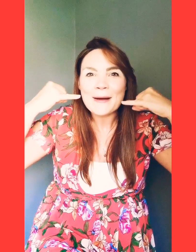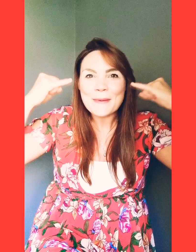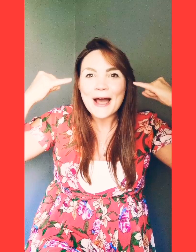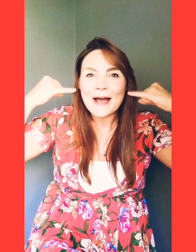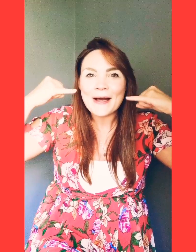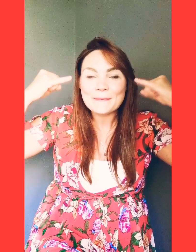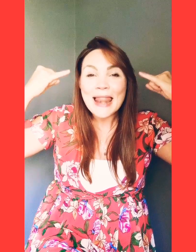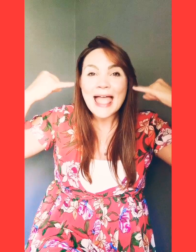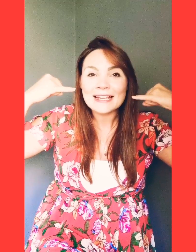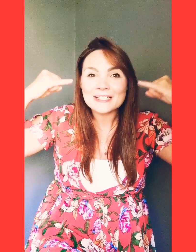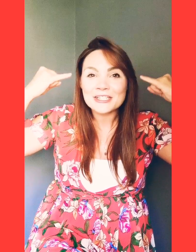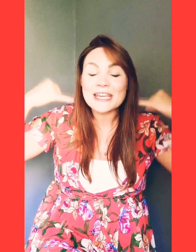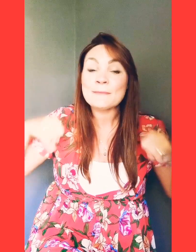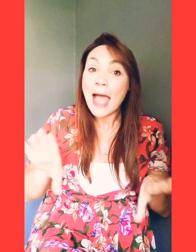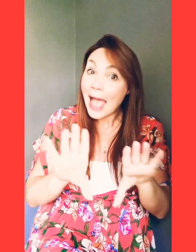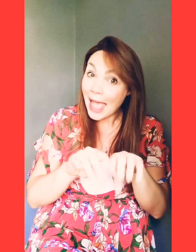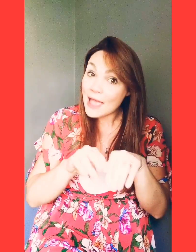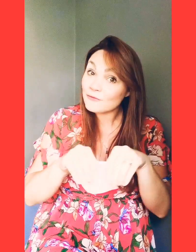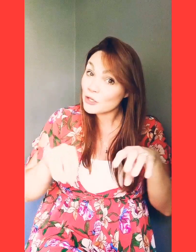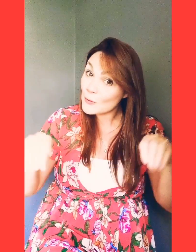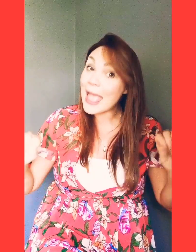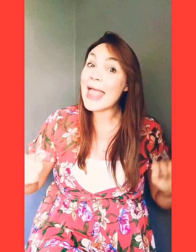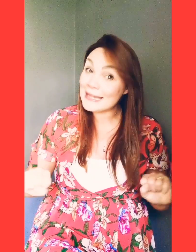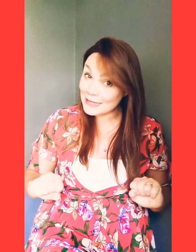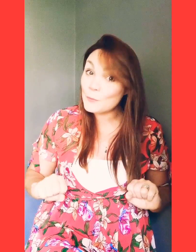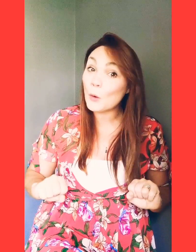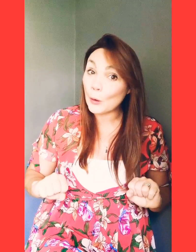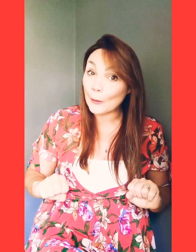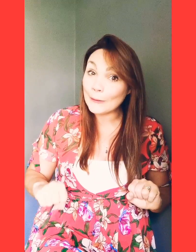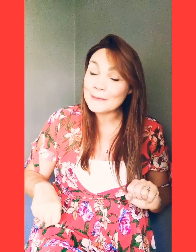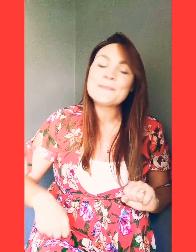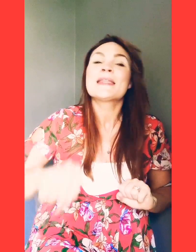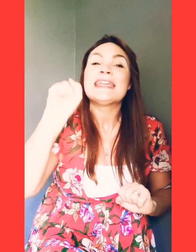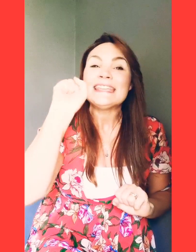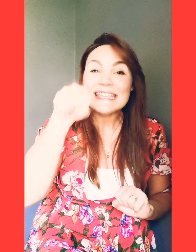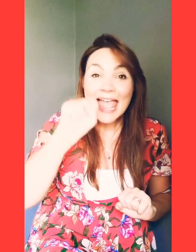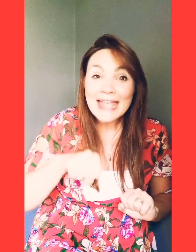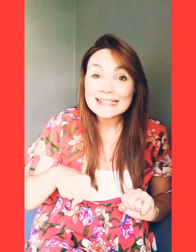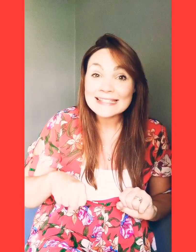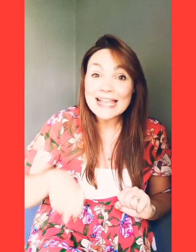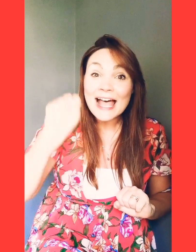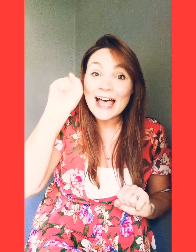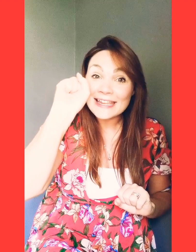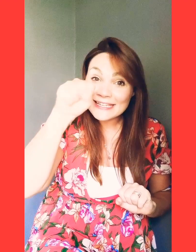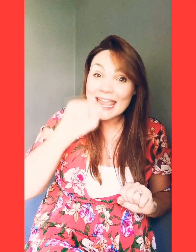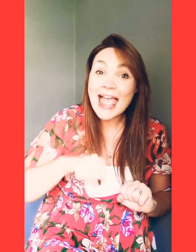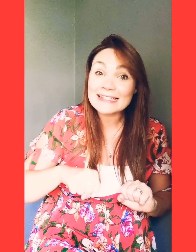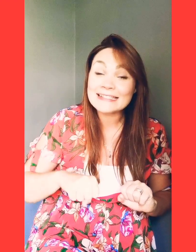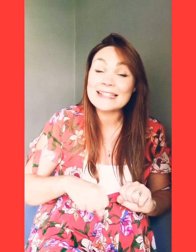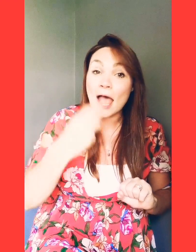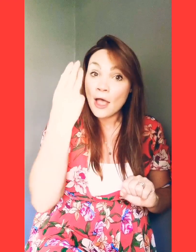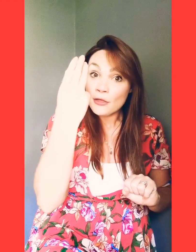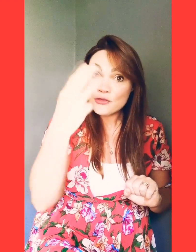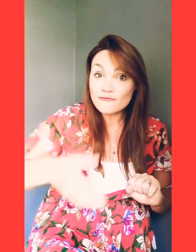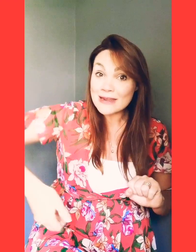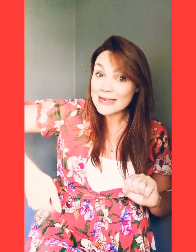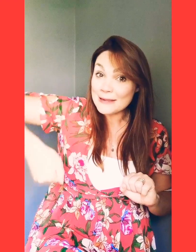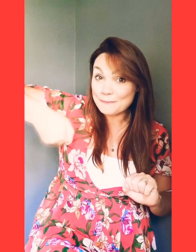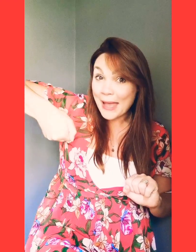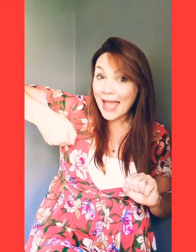Baba Black Sheep, have you any wool? Yes, sir. Yes, sir.